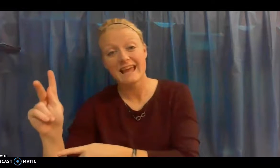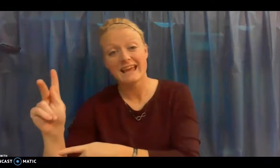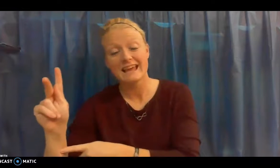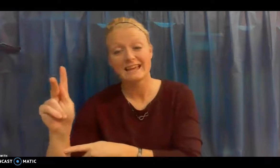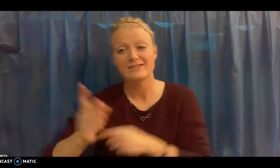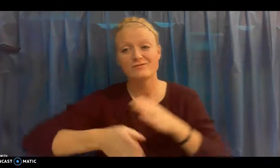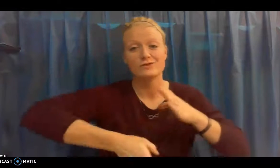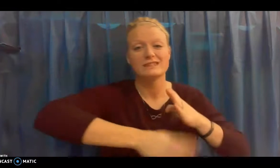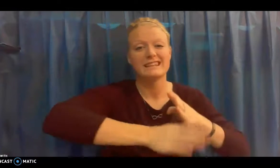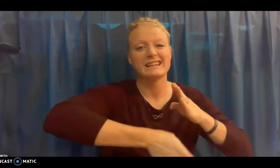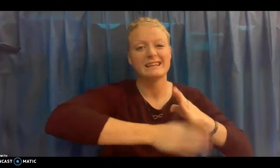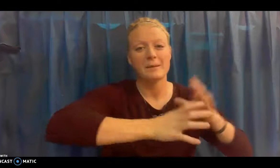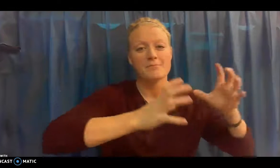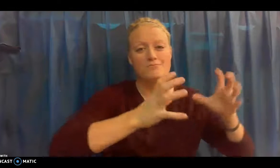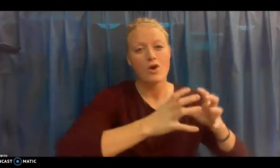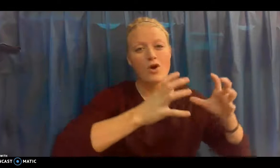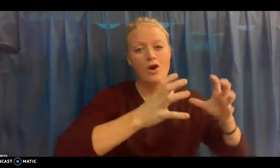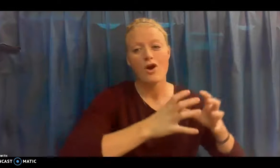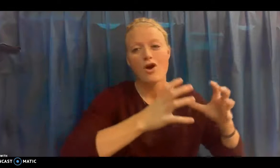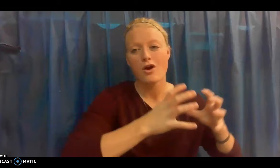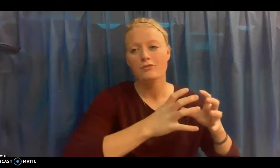K is for kick a ball.